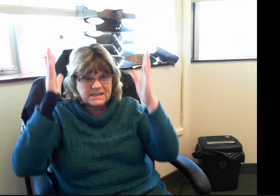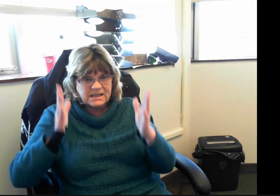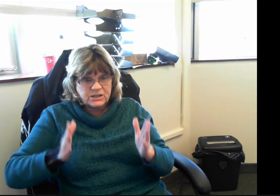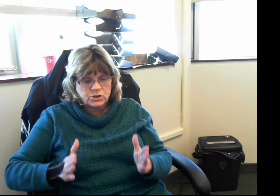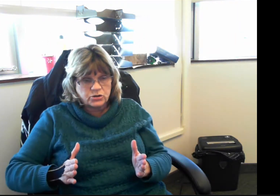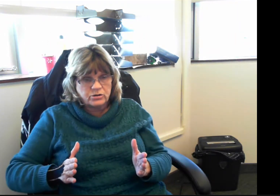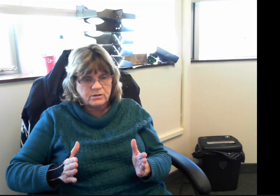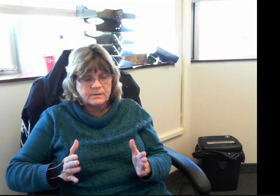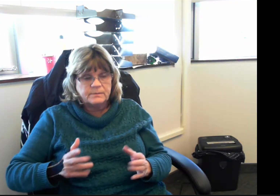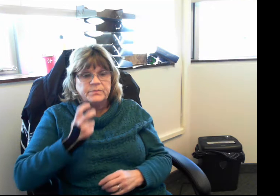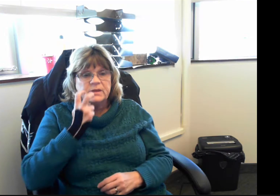teacher,